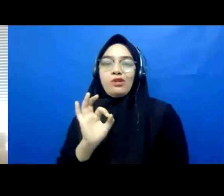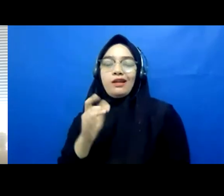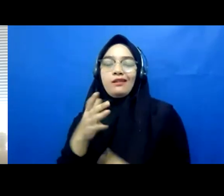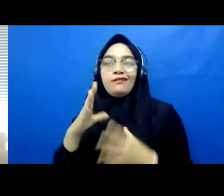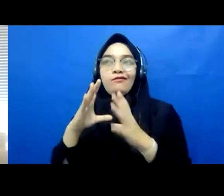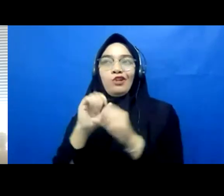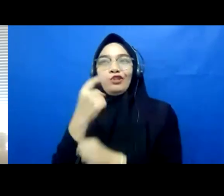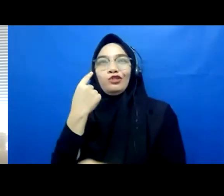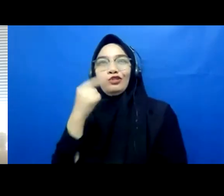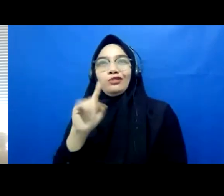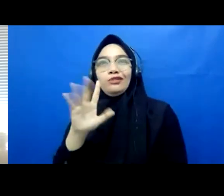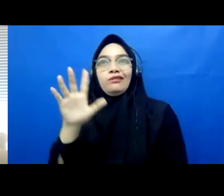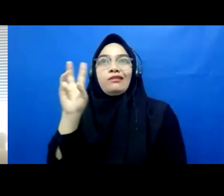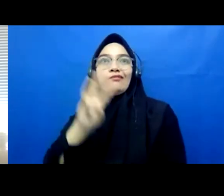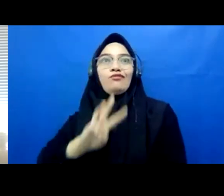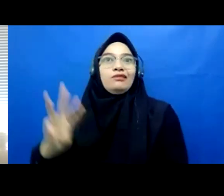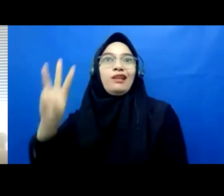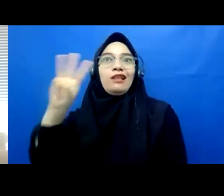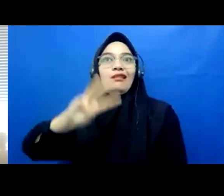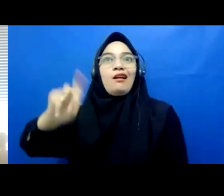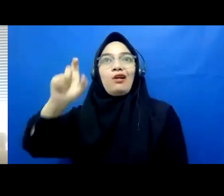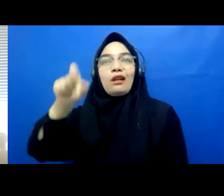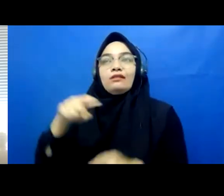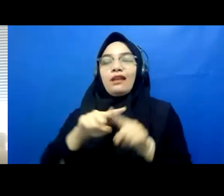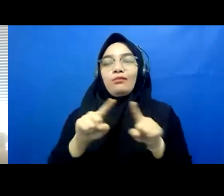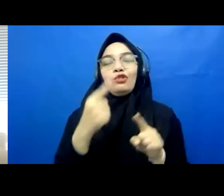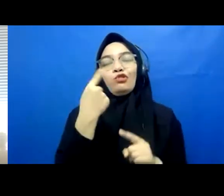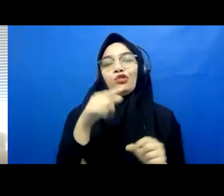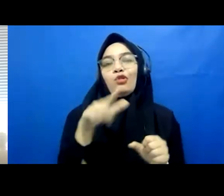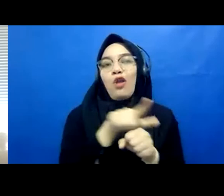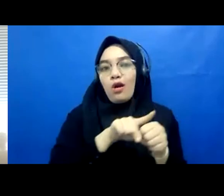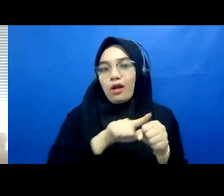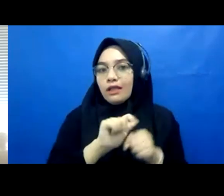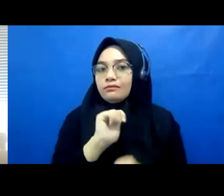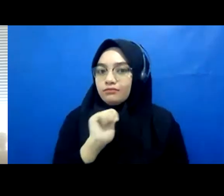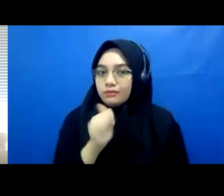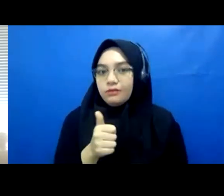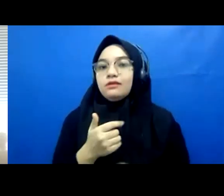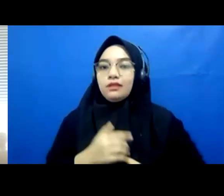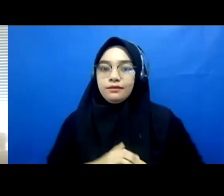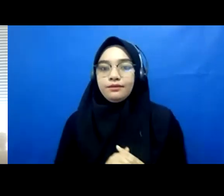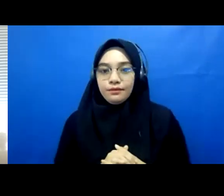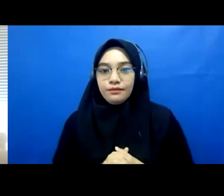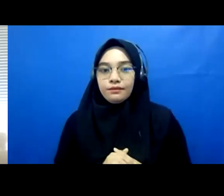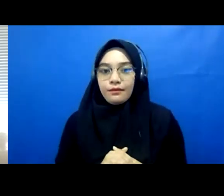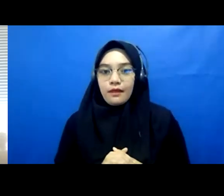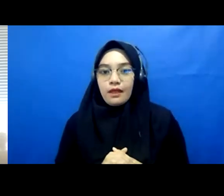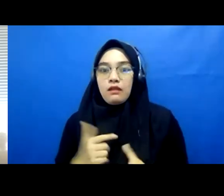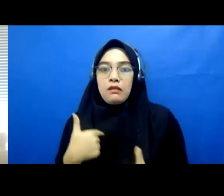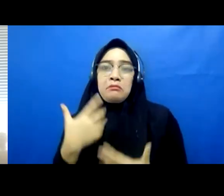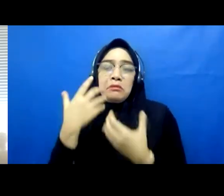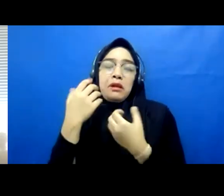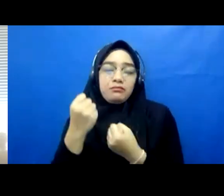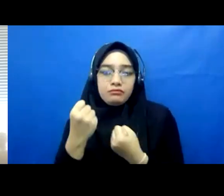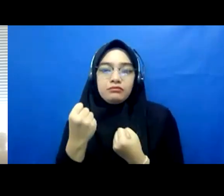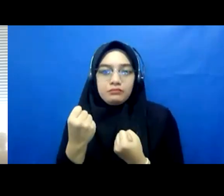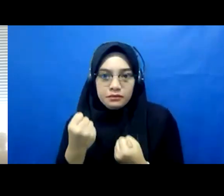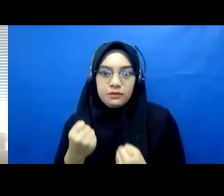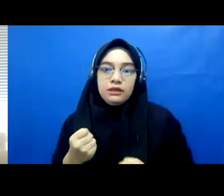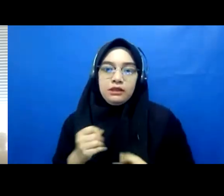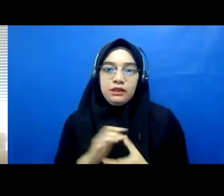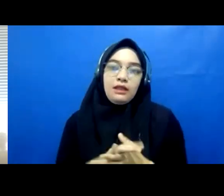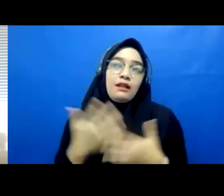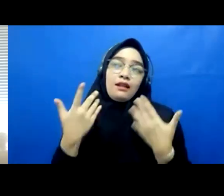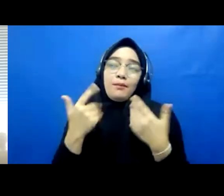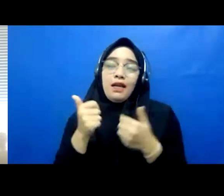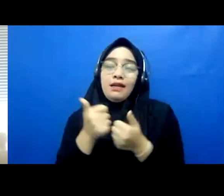hopefully that we starting practice 1 year early, that will be built back with a good term of in term of the cafe.